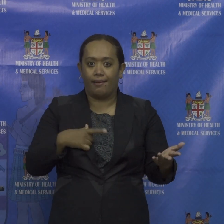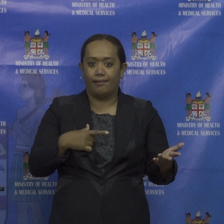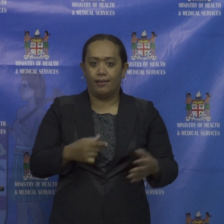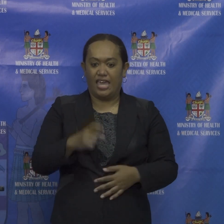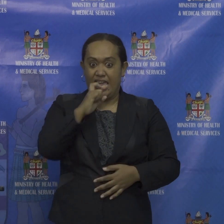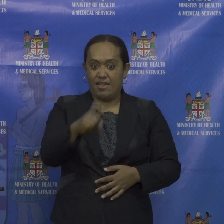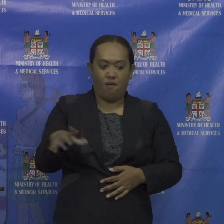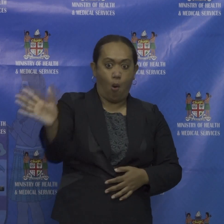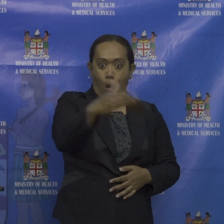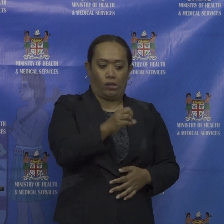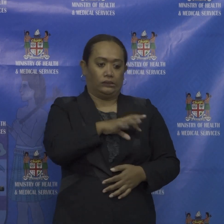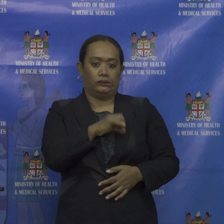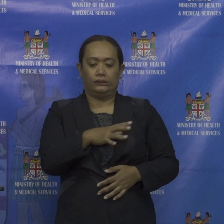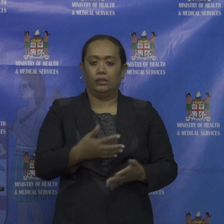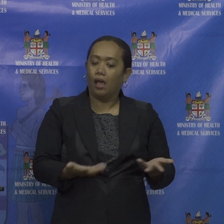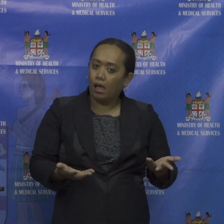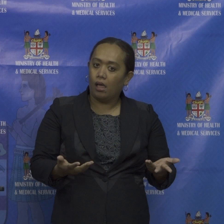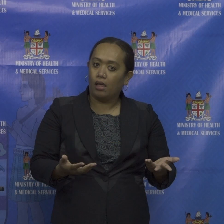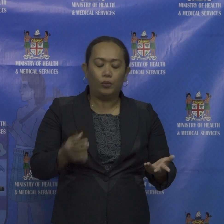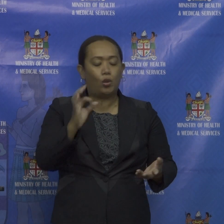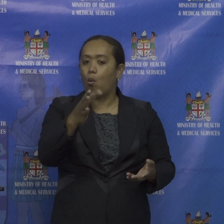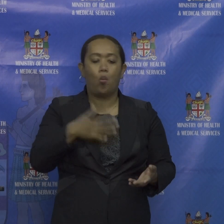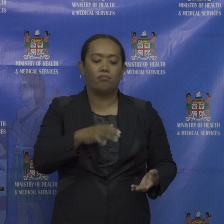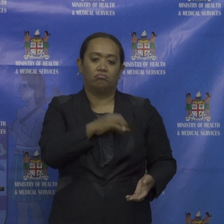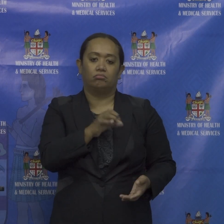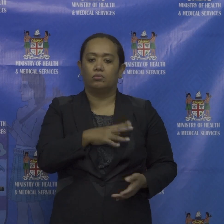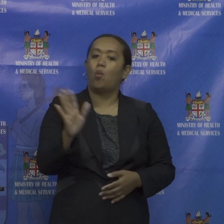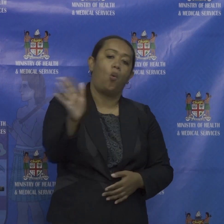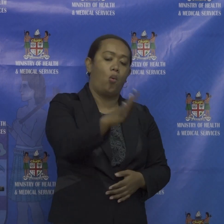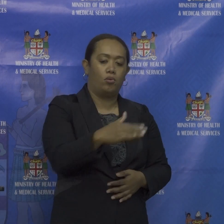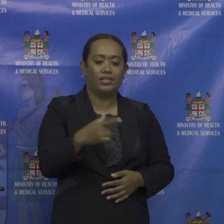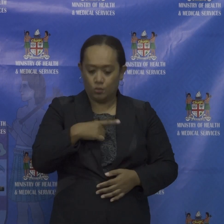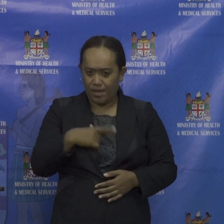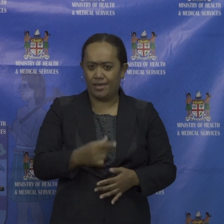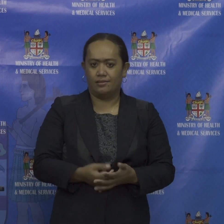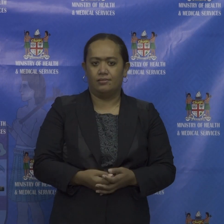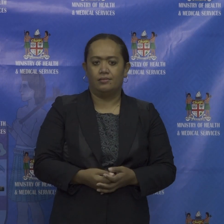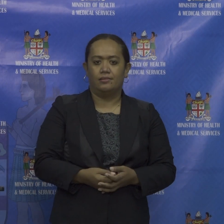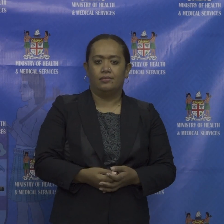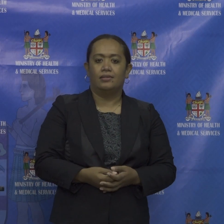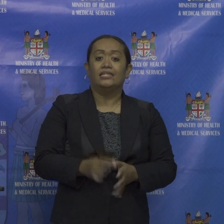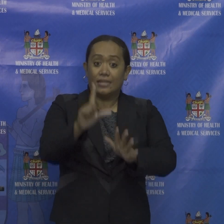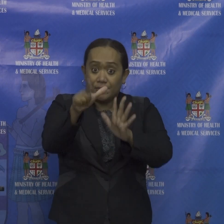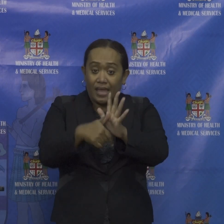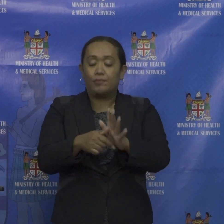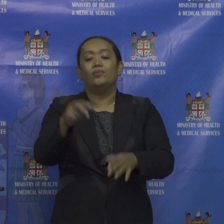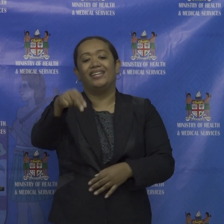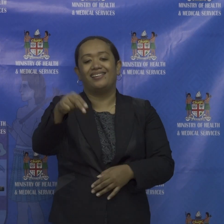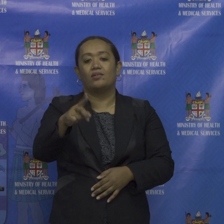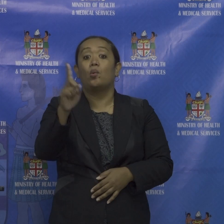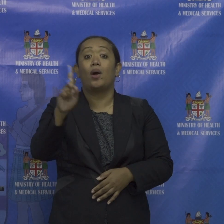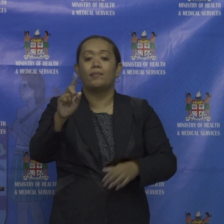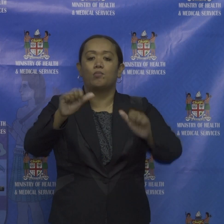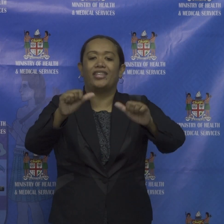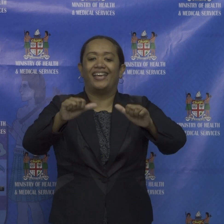a massive outbreak and that will go out of control and it will affect everybody. So we do our best to try and protect